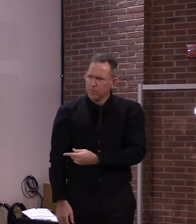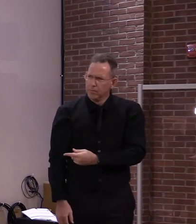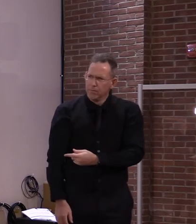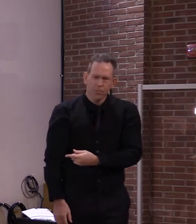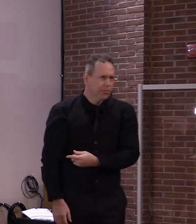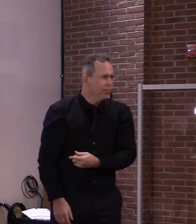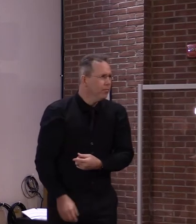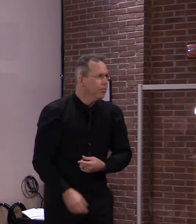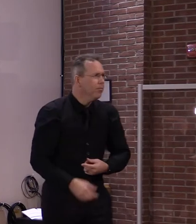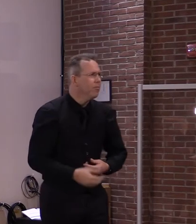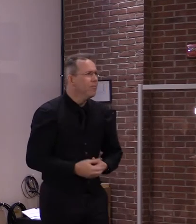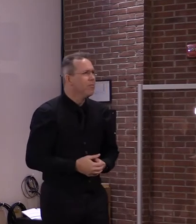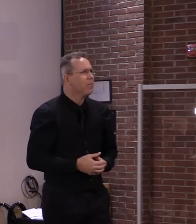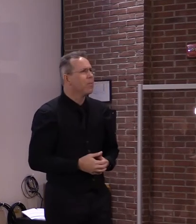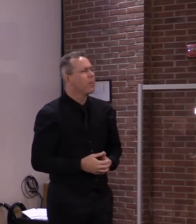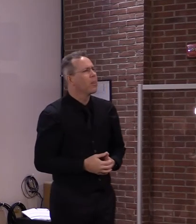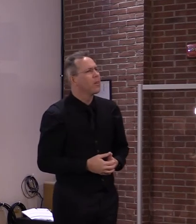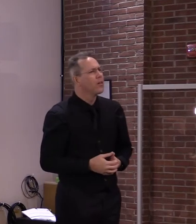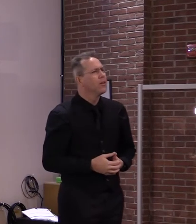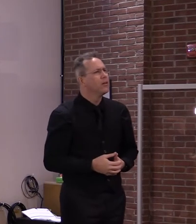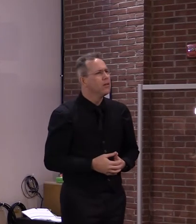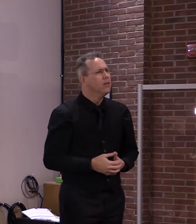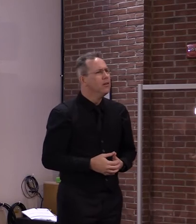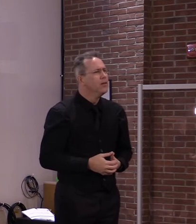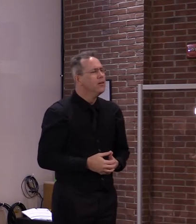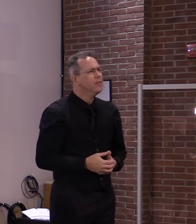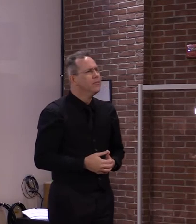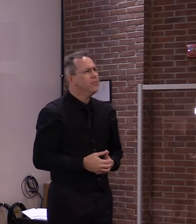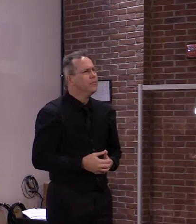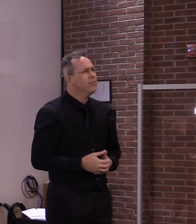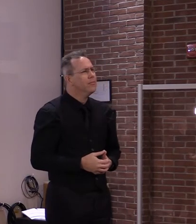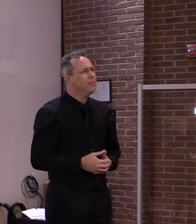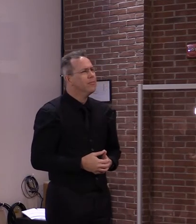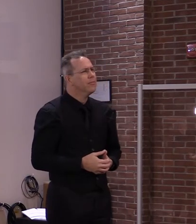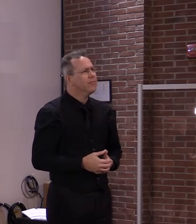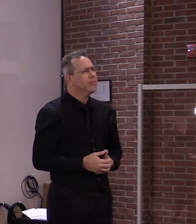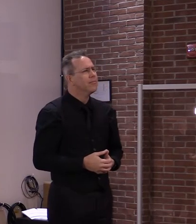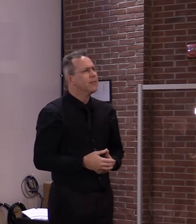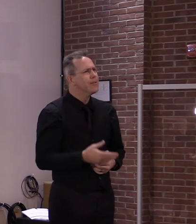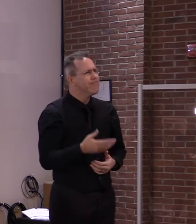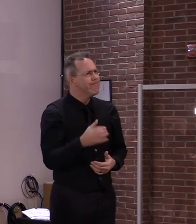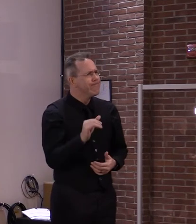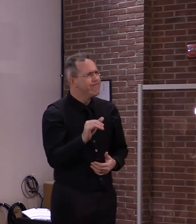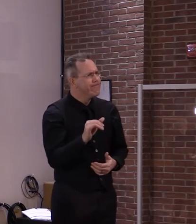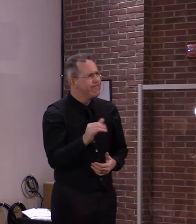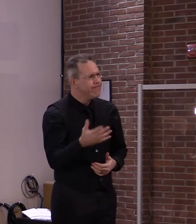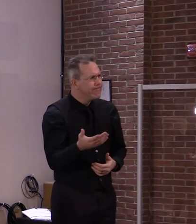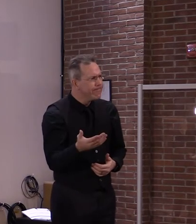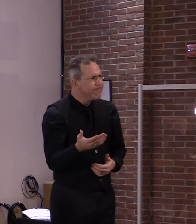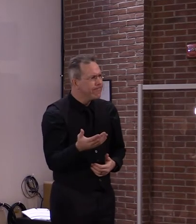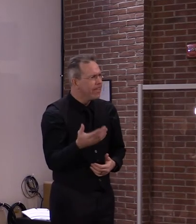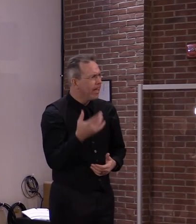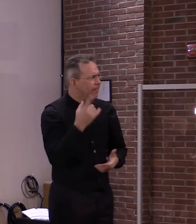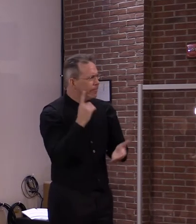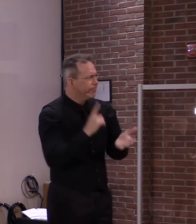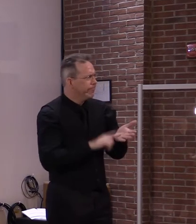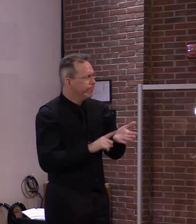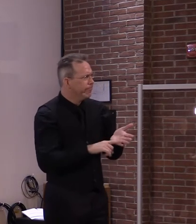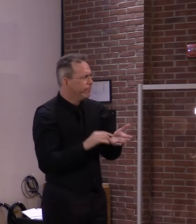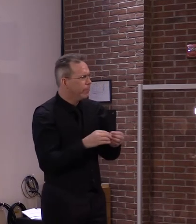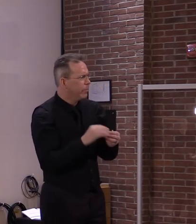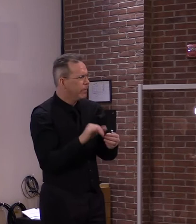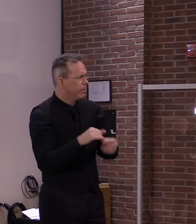erica i will have to look further into this situation but the way that you described it none of those individuals should have been